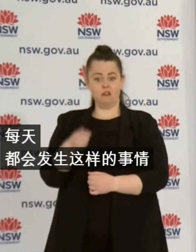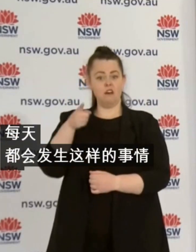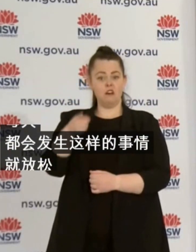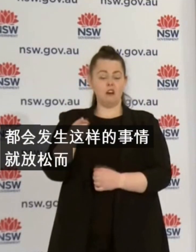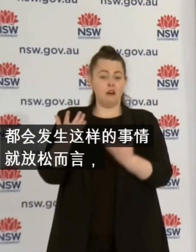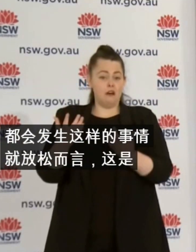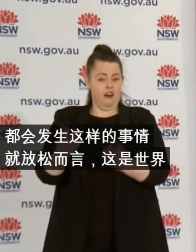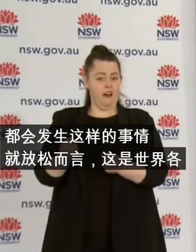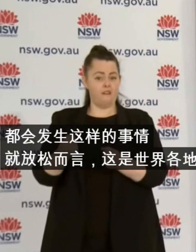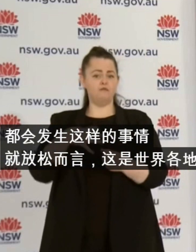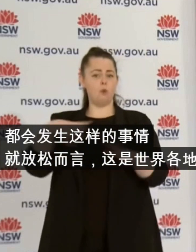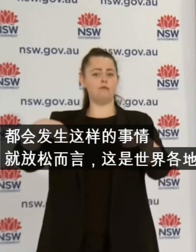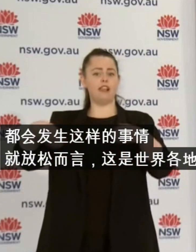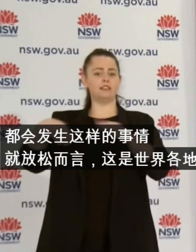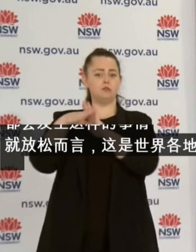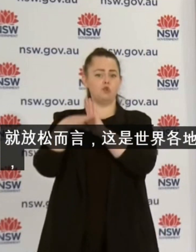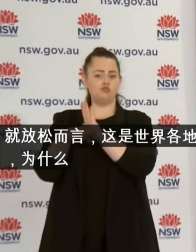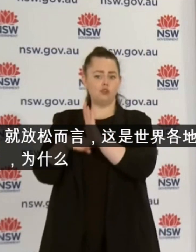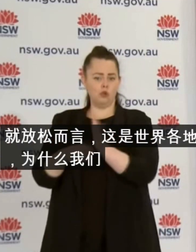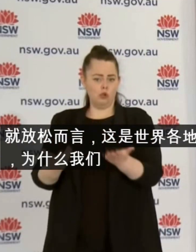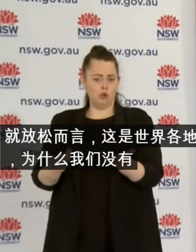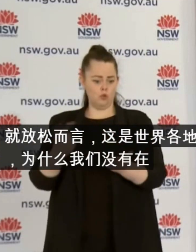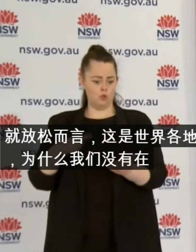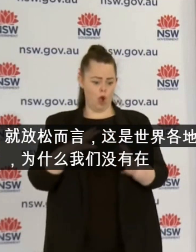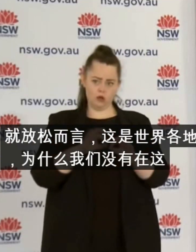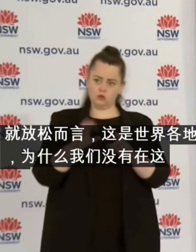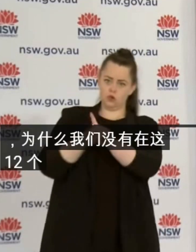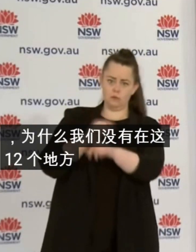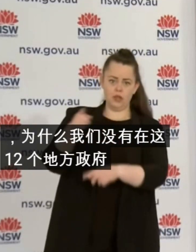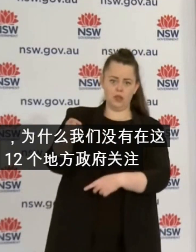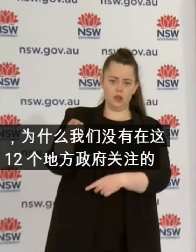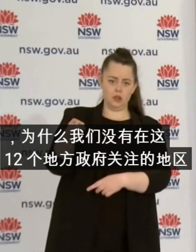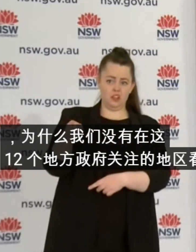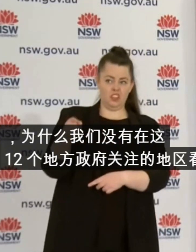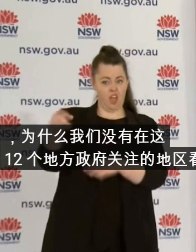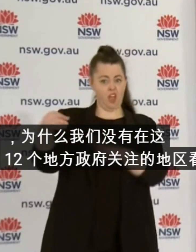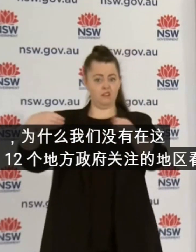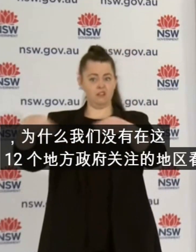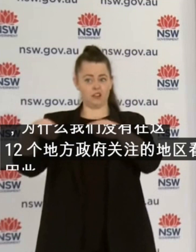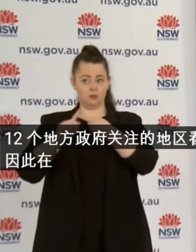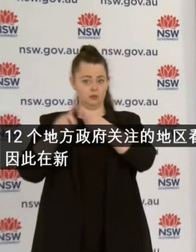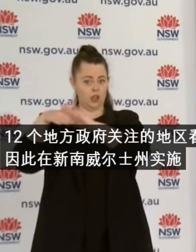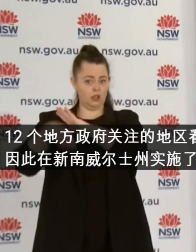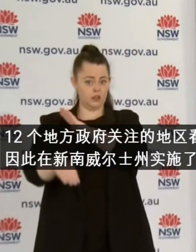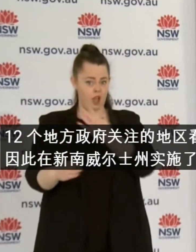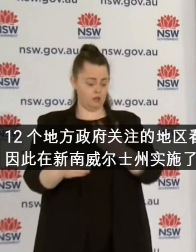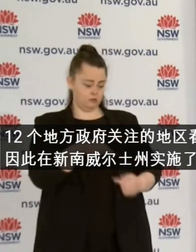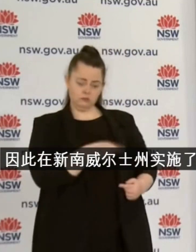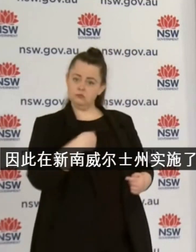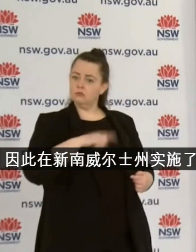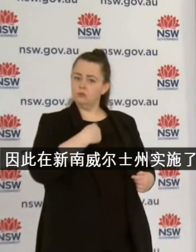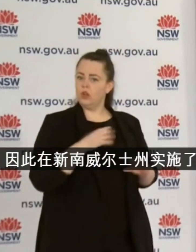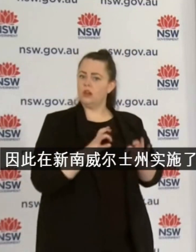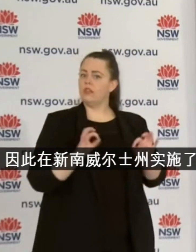that's happening around the world in terms of relaxing that. Why aren't we seeing that in those 12 local government areas of concern? So there's a suite of measures that are